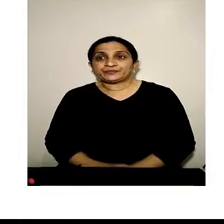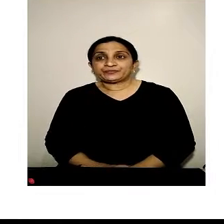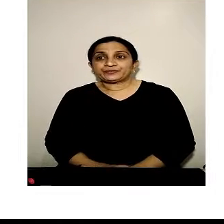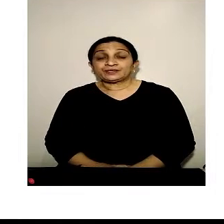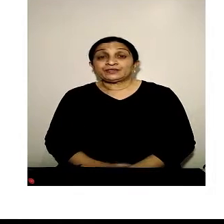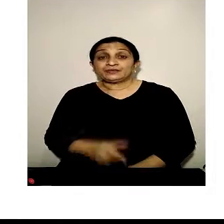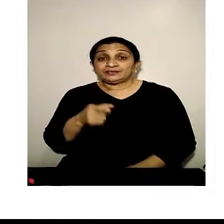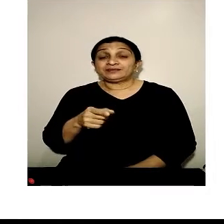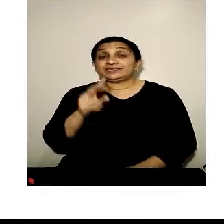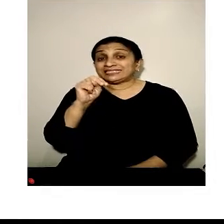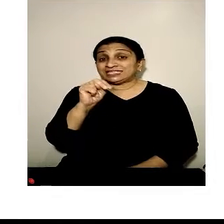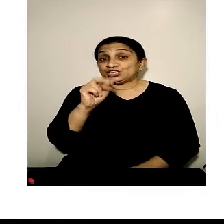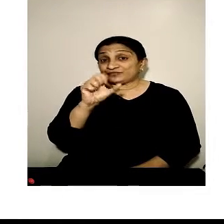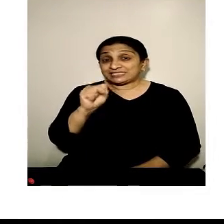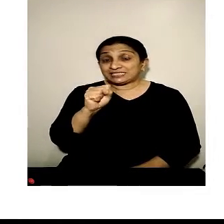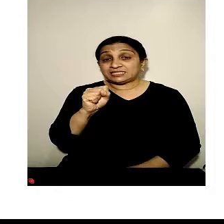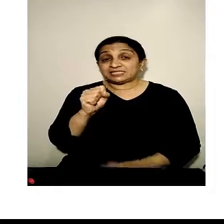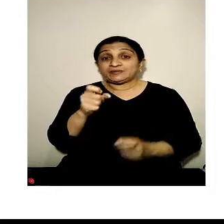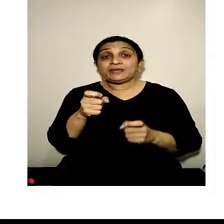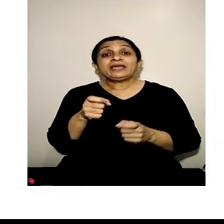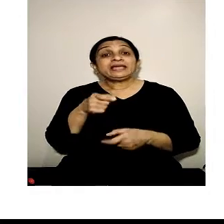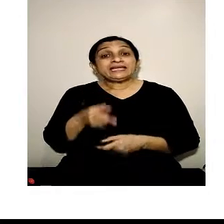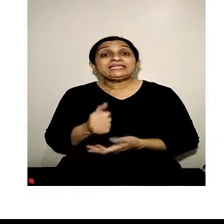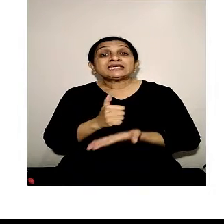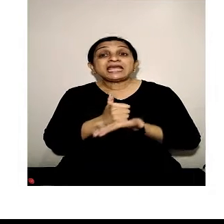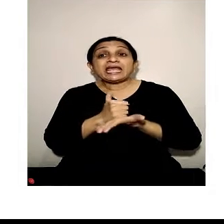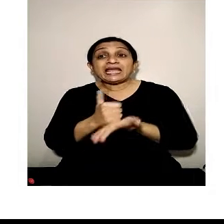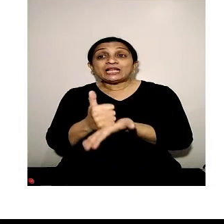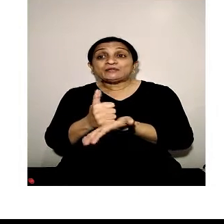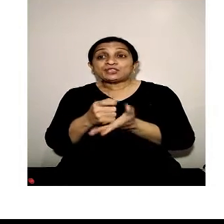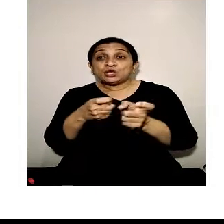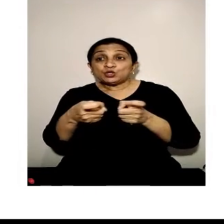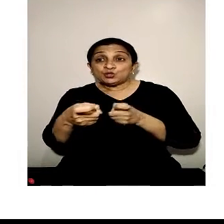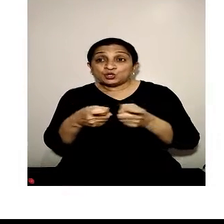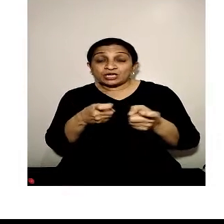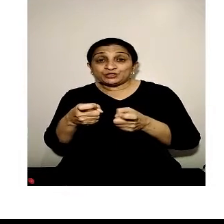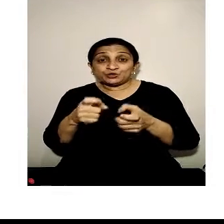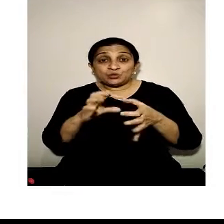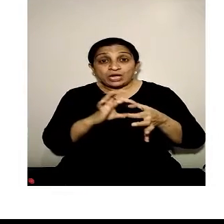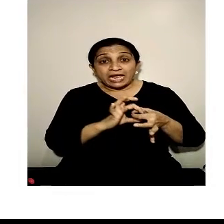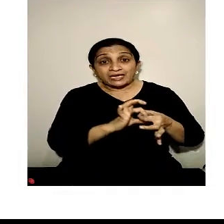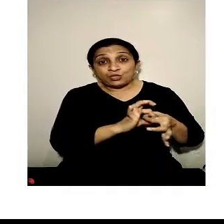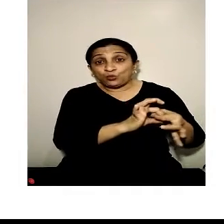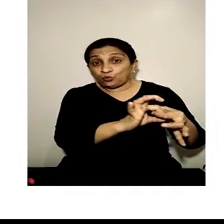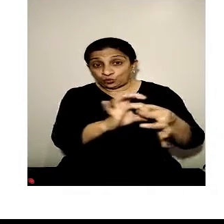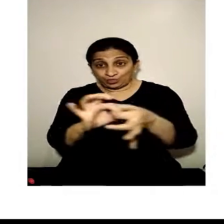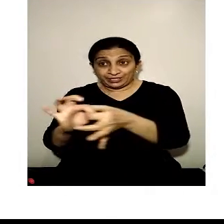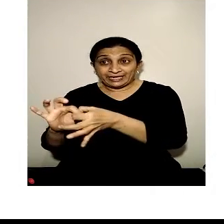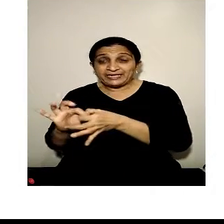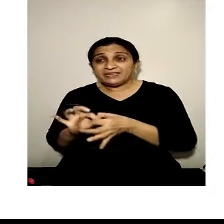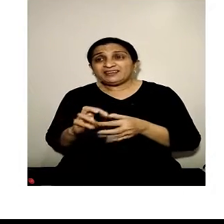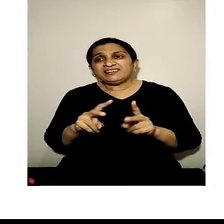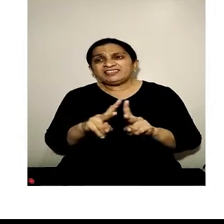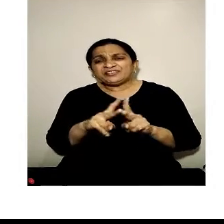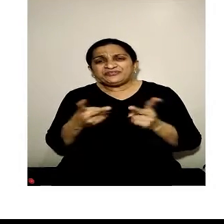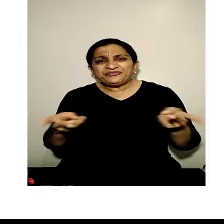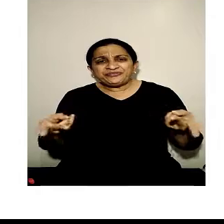functions? The nervous system, it helps to control and